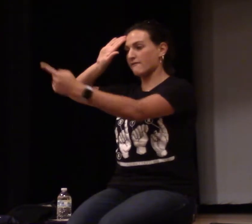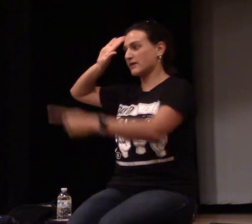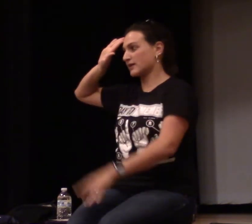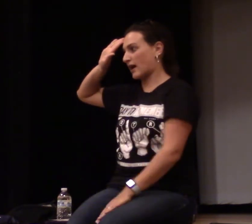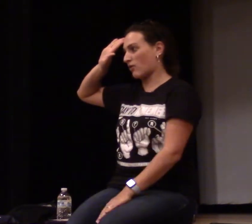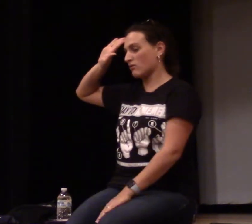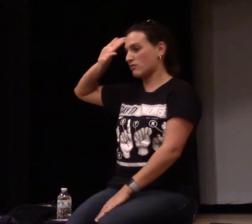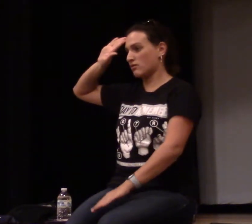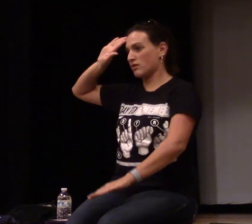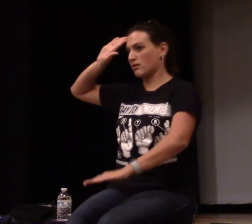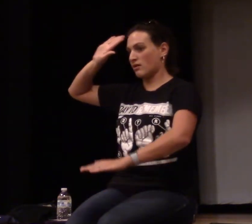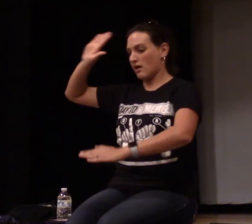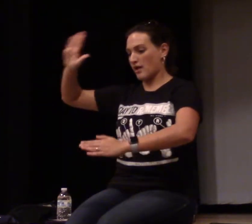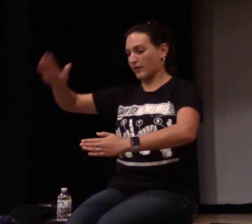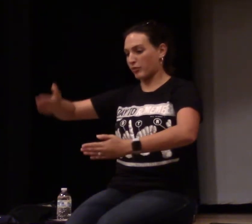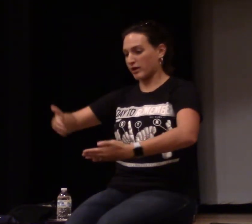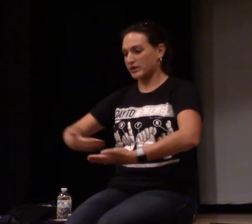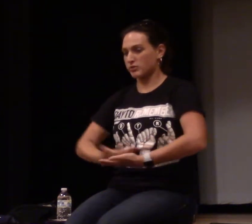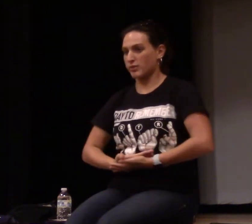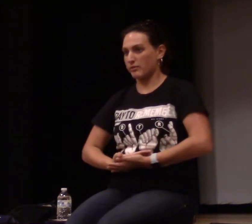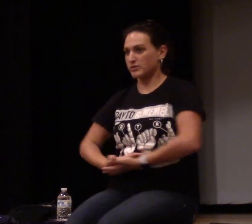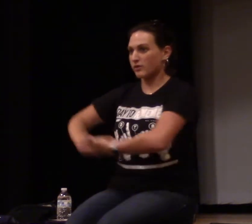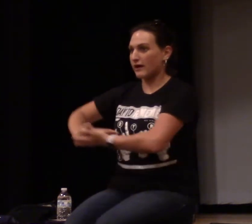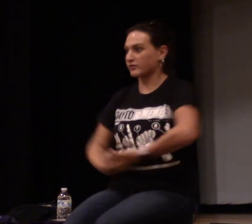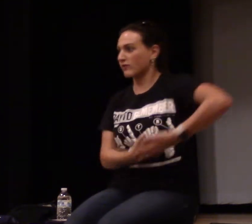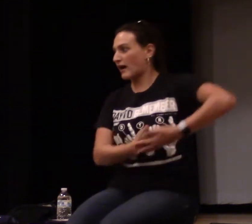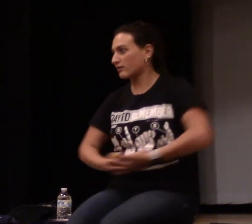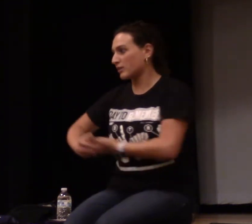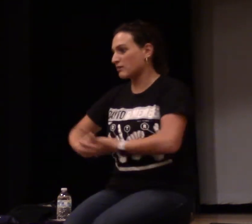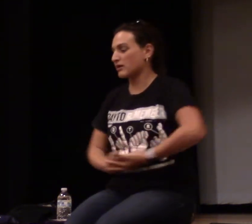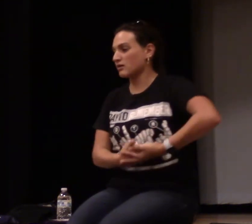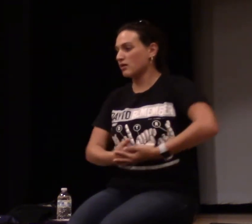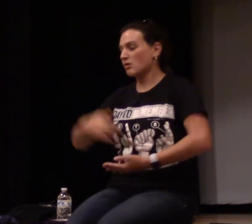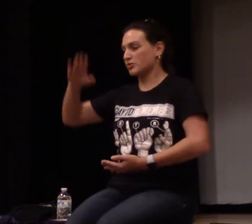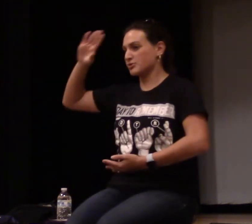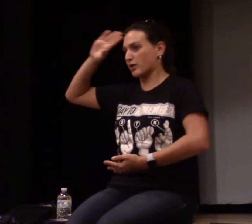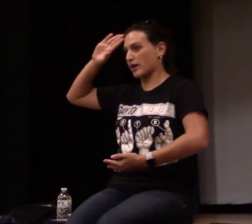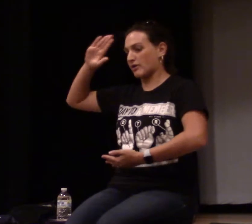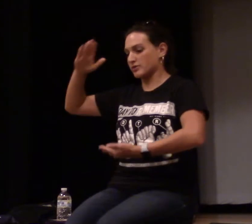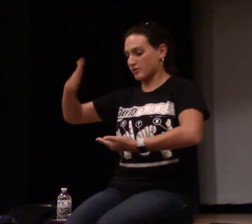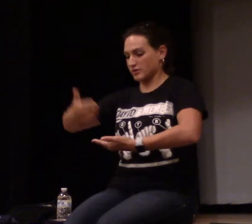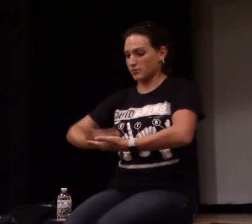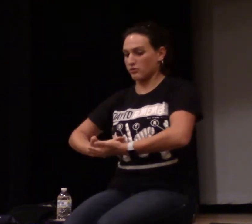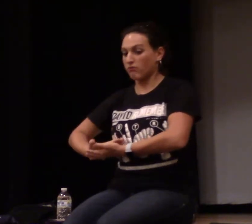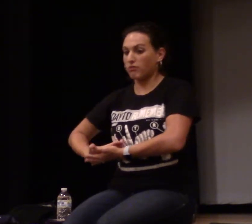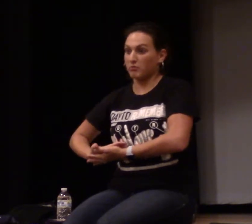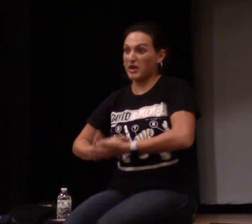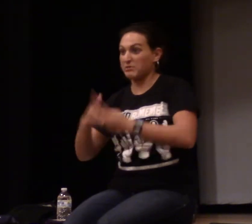facing out, and then bring it into a baby. So you don't have to rock the baby, but just bring it into the baby